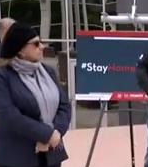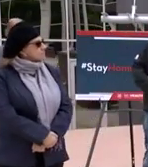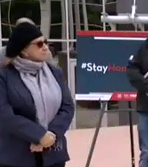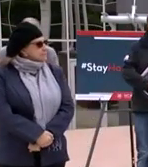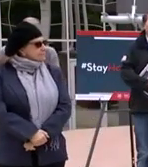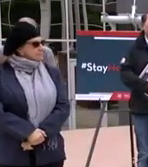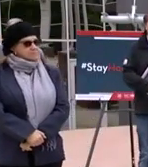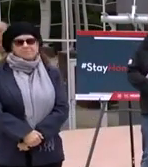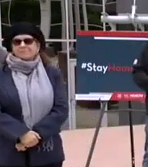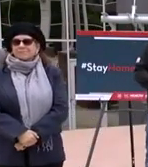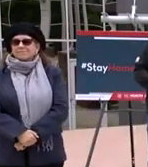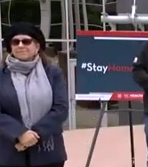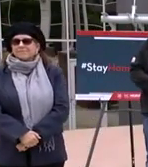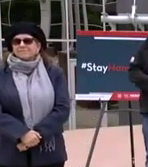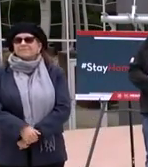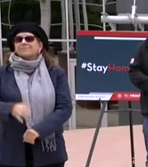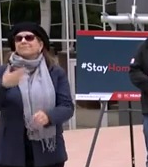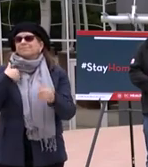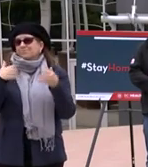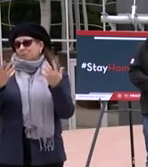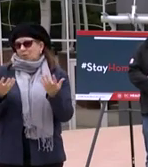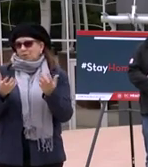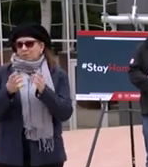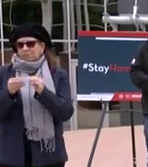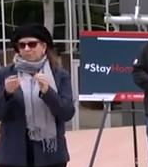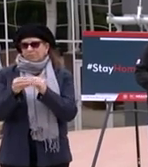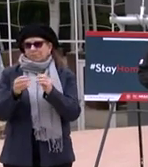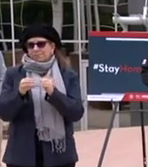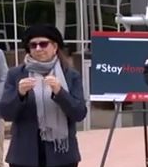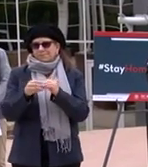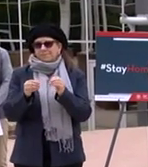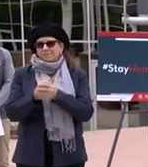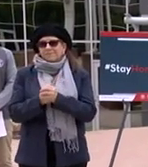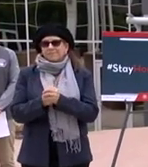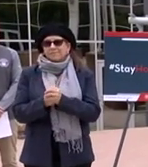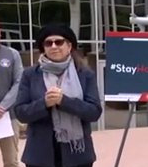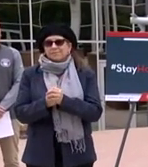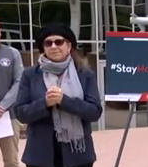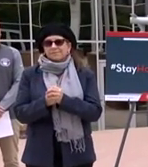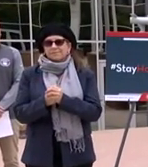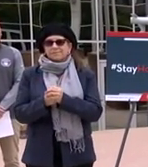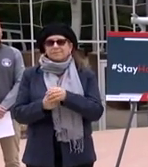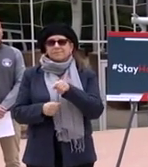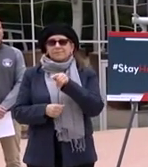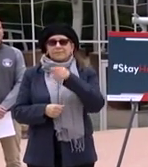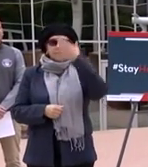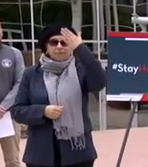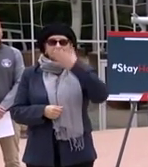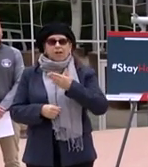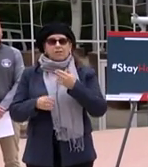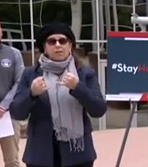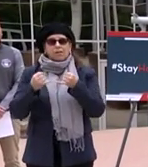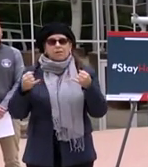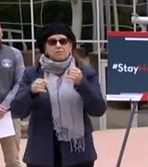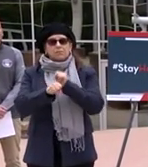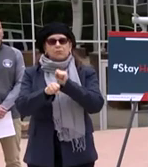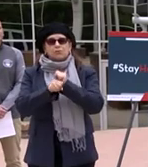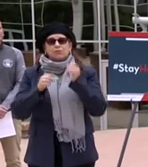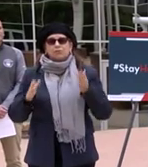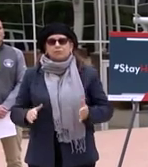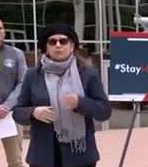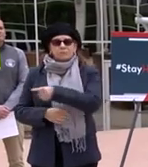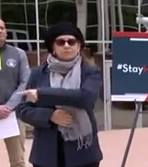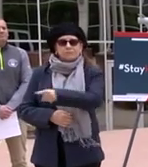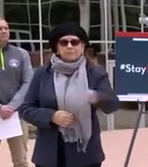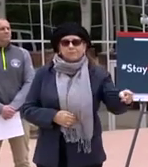I want to provide a readout of the frontline employees and first responders who have impacted by COVID-19.